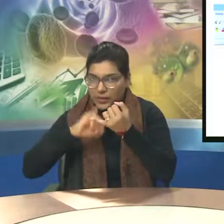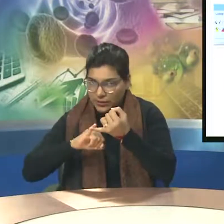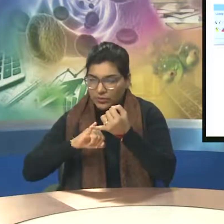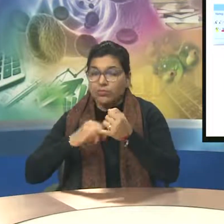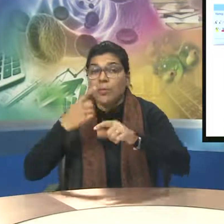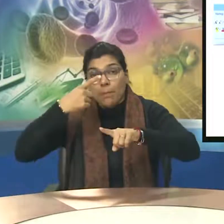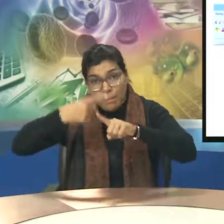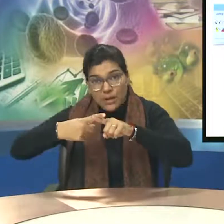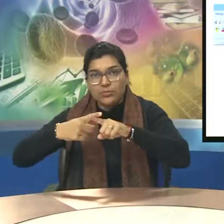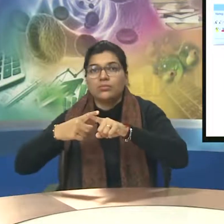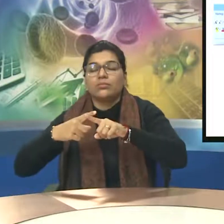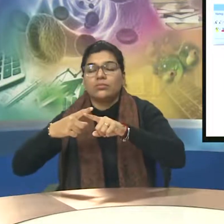and